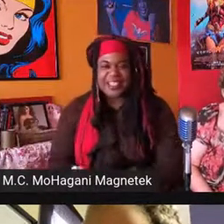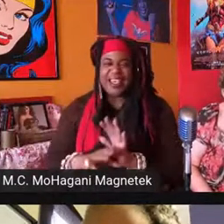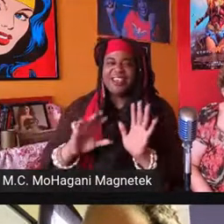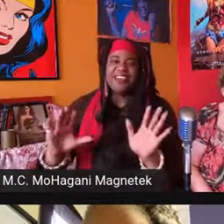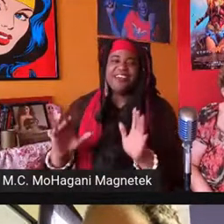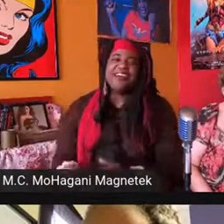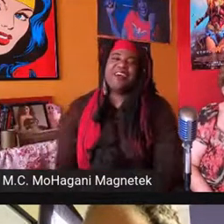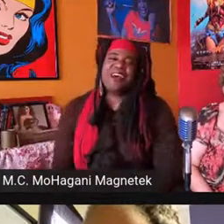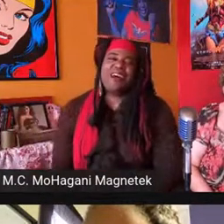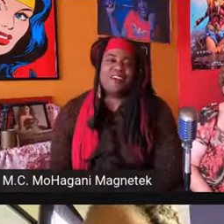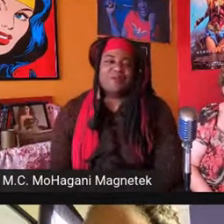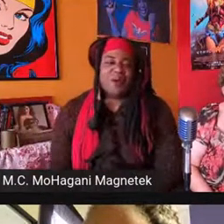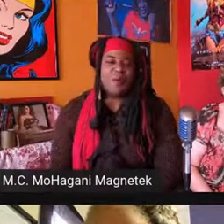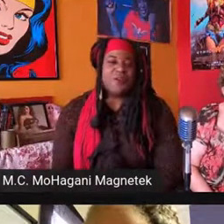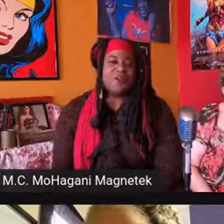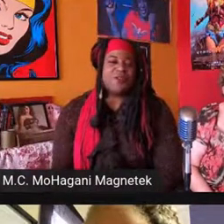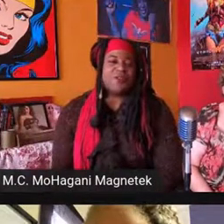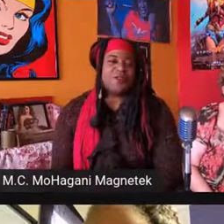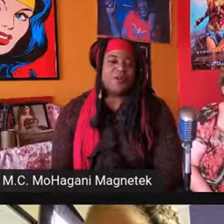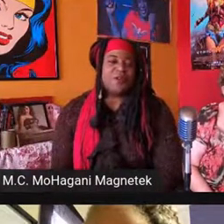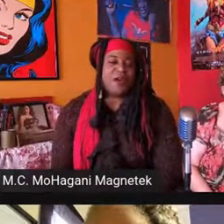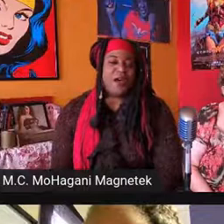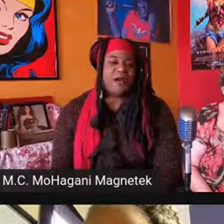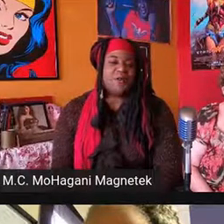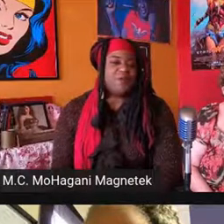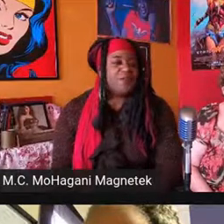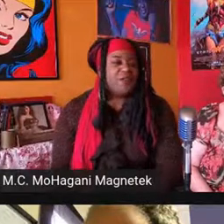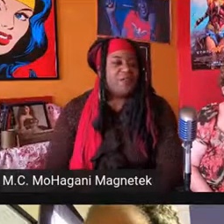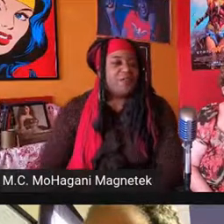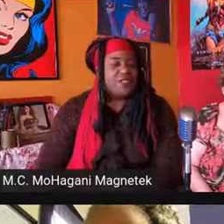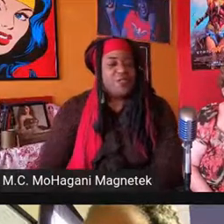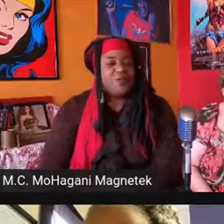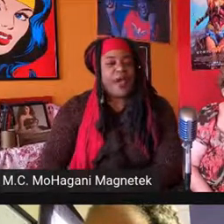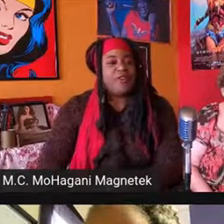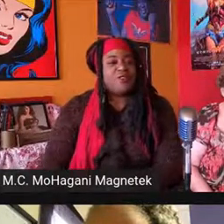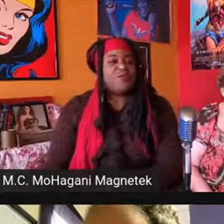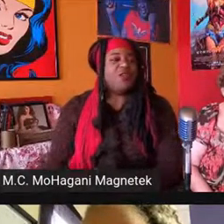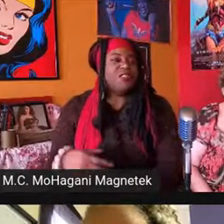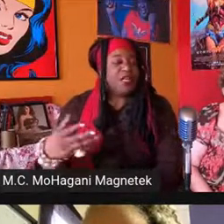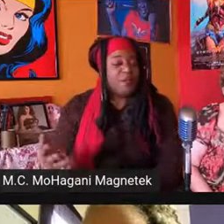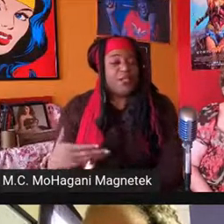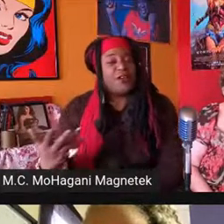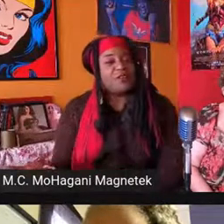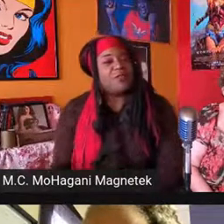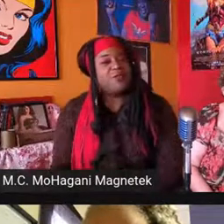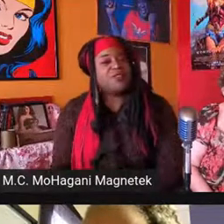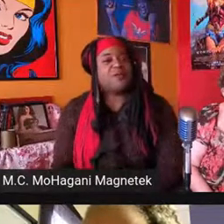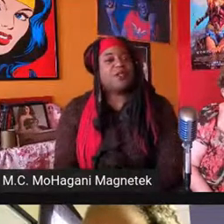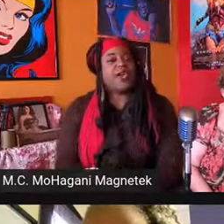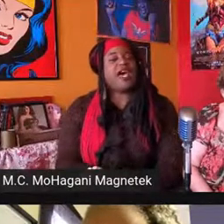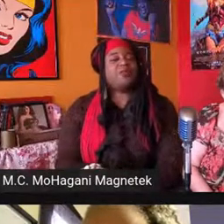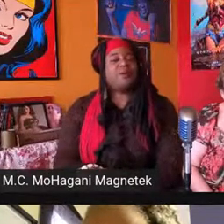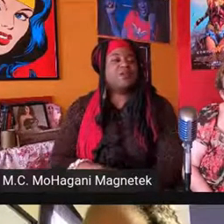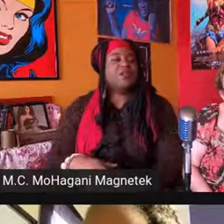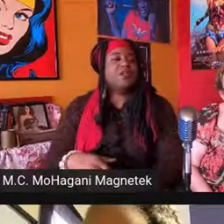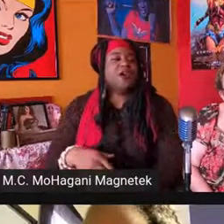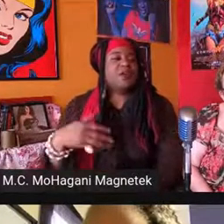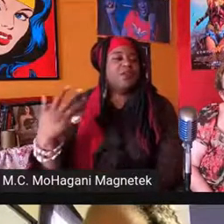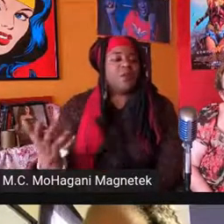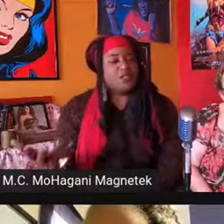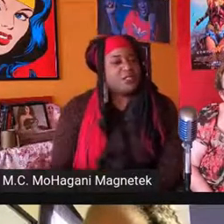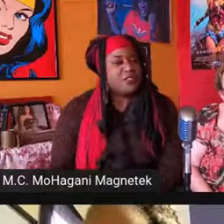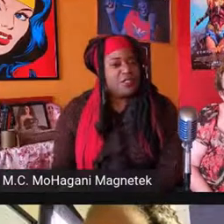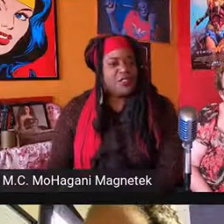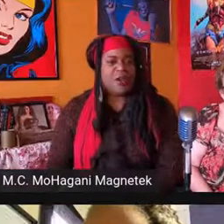this. It's like, yeah, it's real, it builds real community and friendships, right? And so one of the things I've been hearing too from some of the cast members